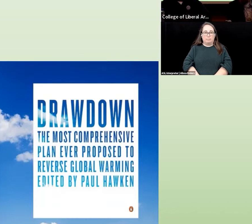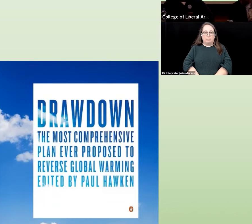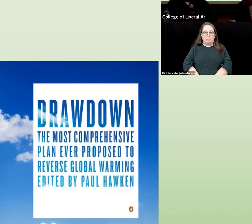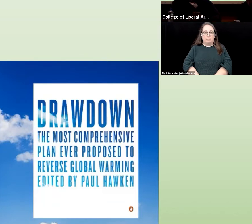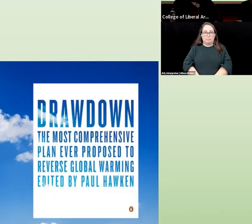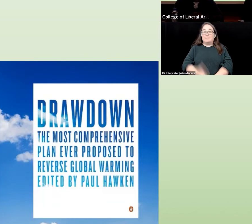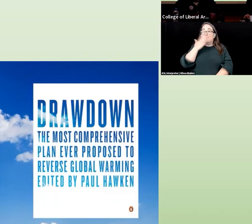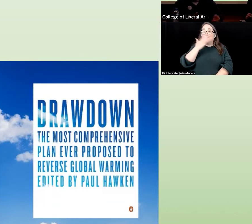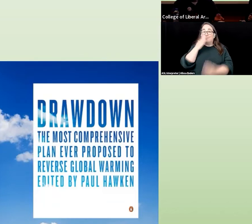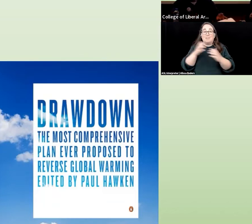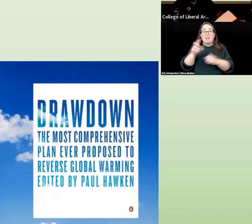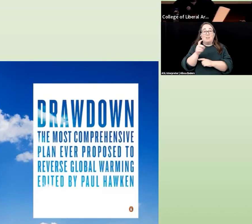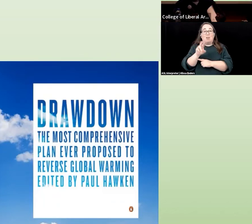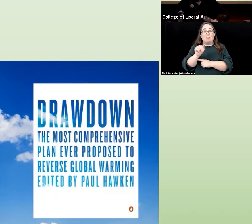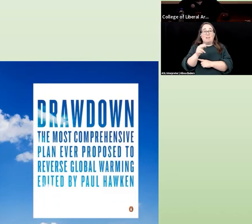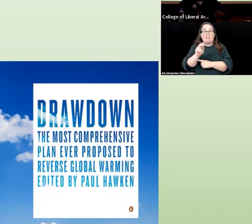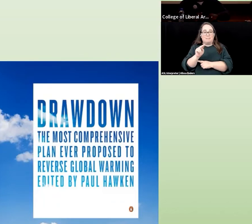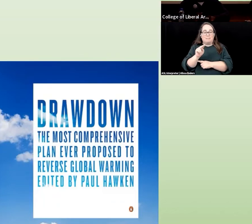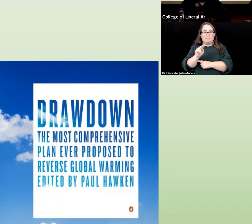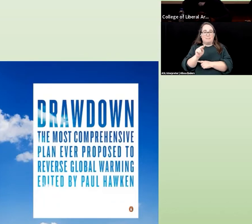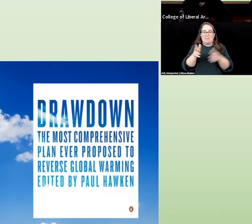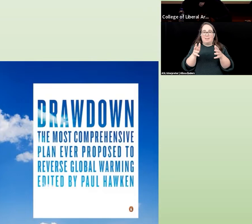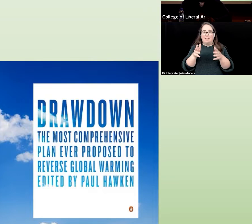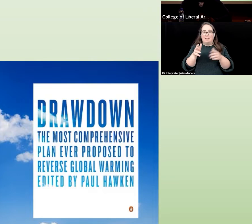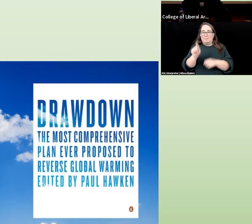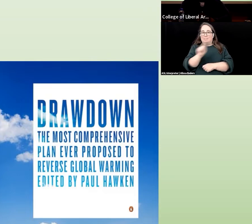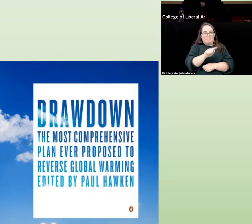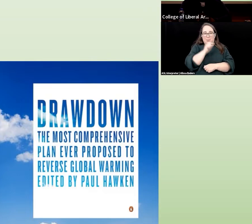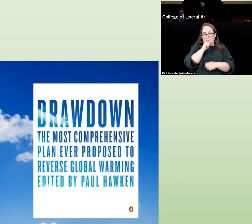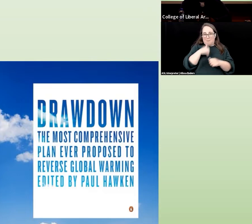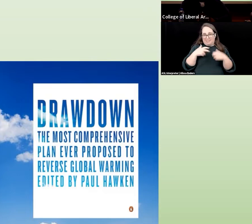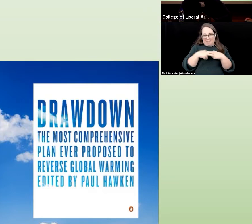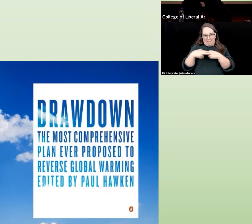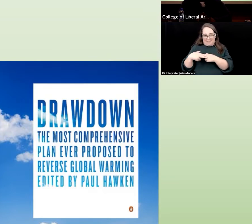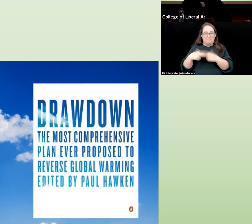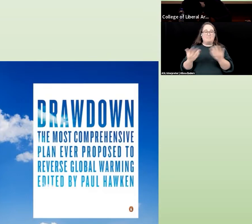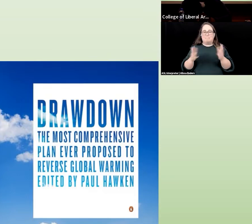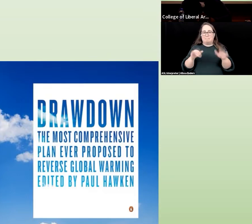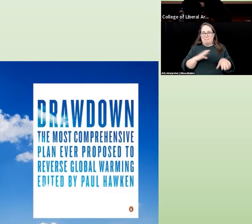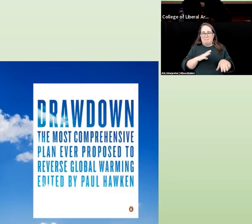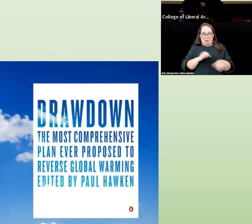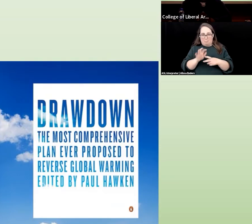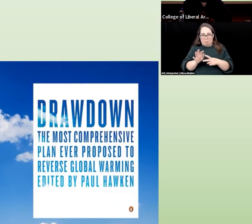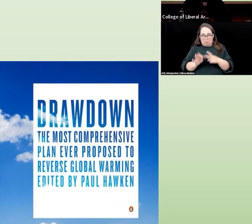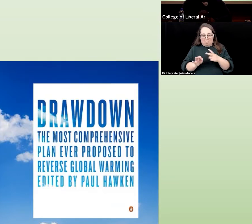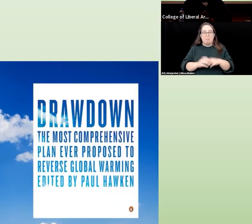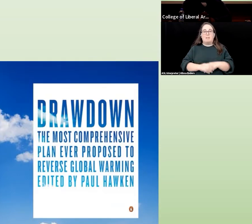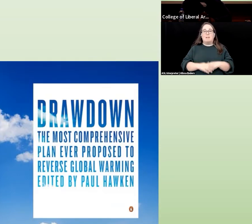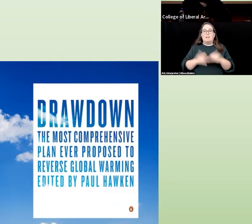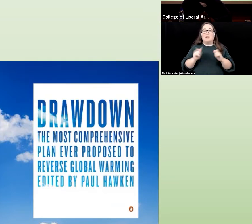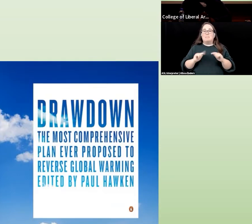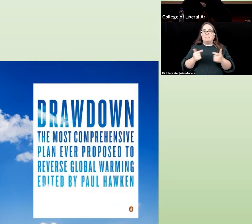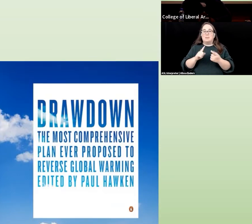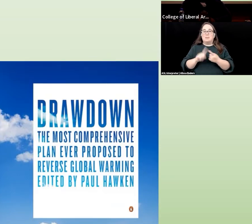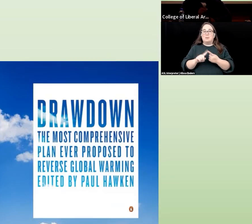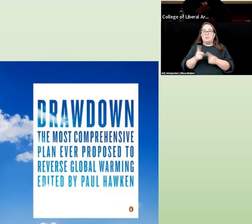Thank you very much, Dr. Allen. Our remaining panelists do not have slides. This was totally optional. So now I shall turn everything over